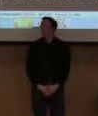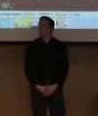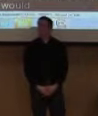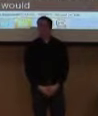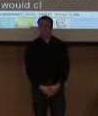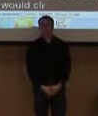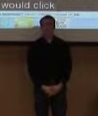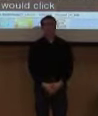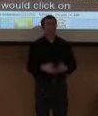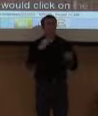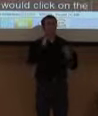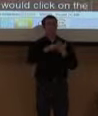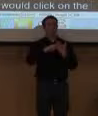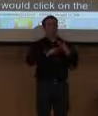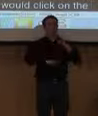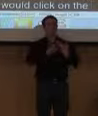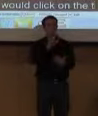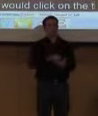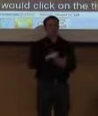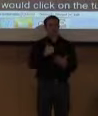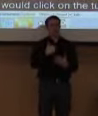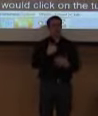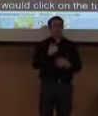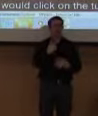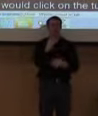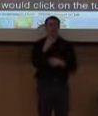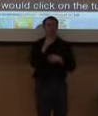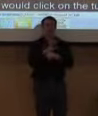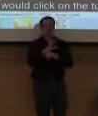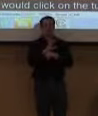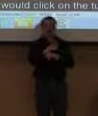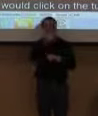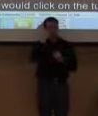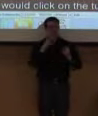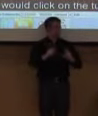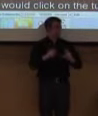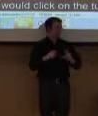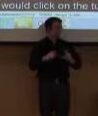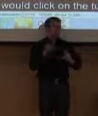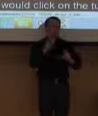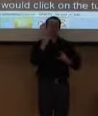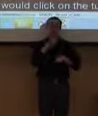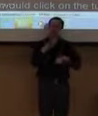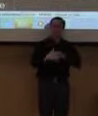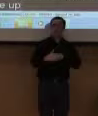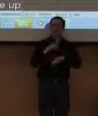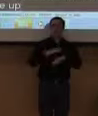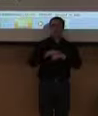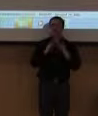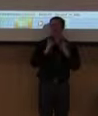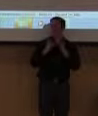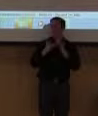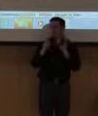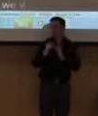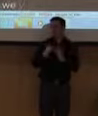You'll also notice in the bottom middle we have a blacked out video feed. This was one of the earliest online sessions I